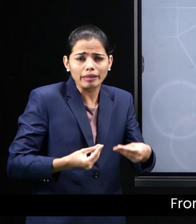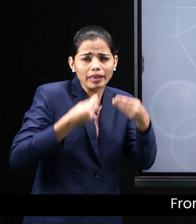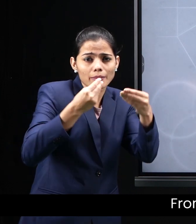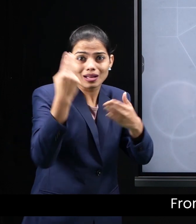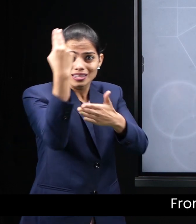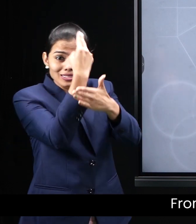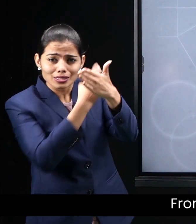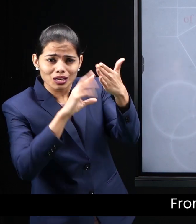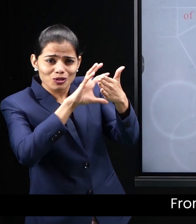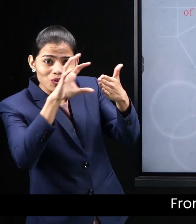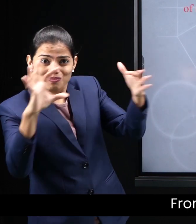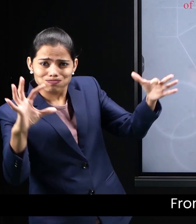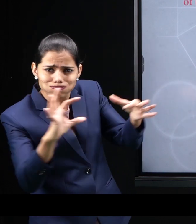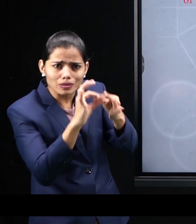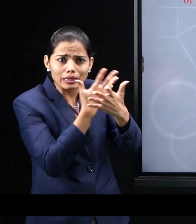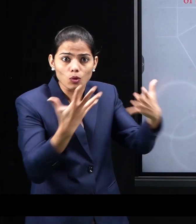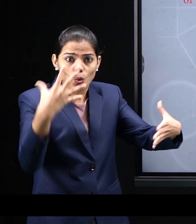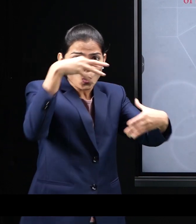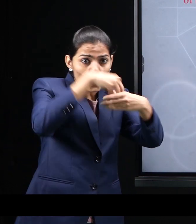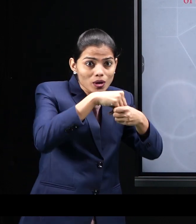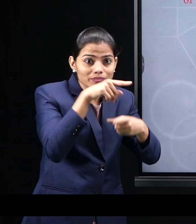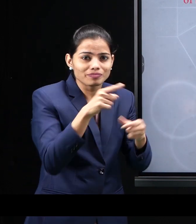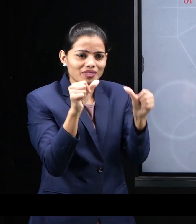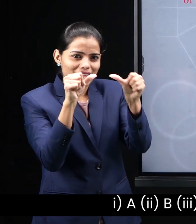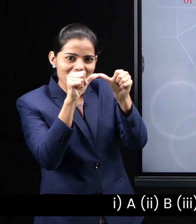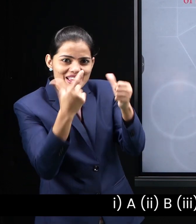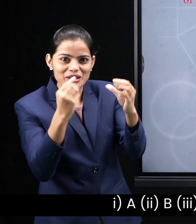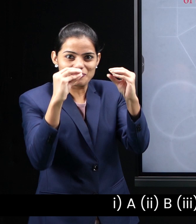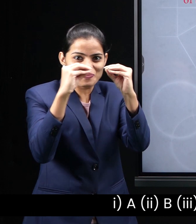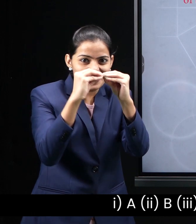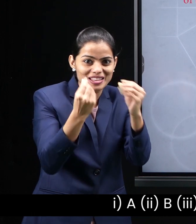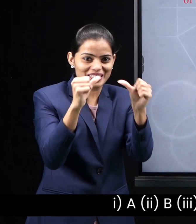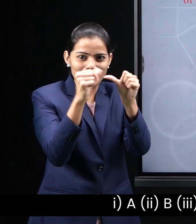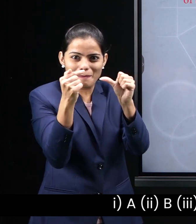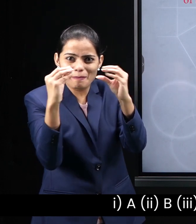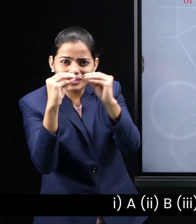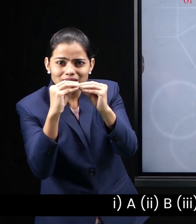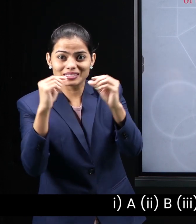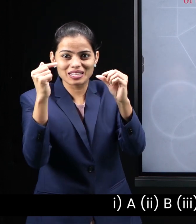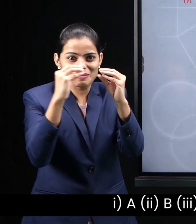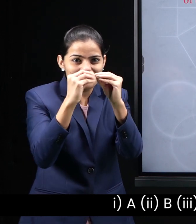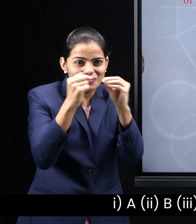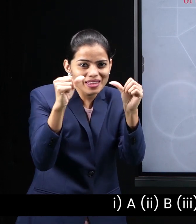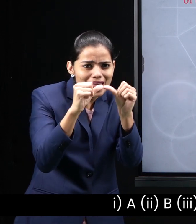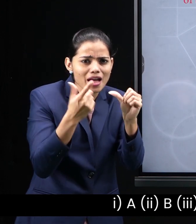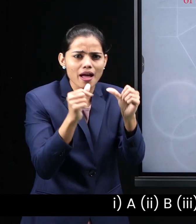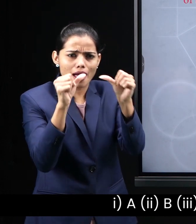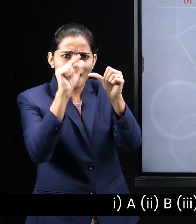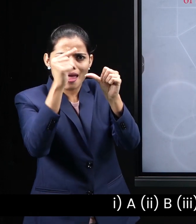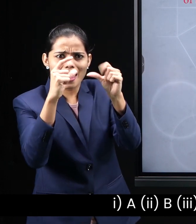the given Venn diagram, write the elements of A, B, A minus B, B